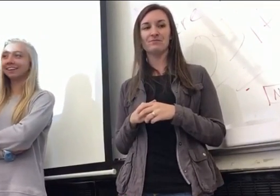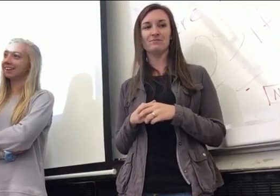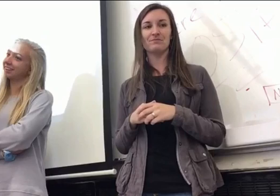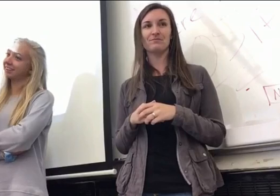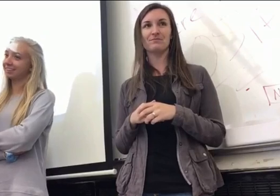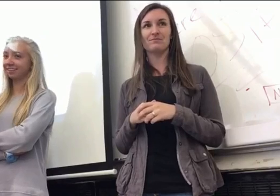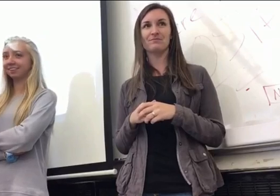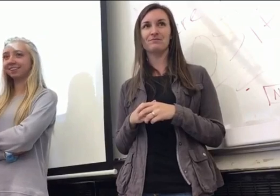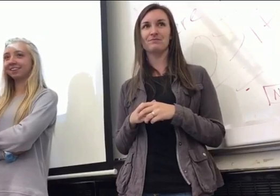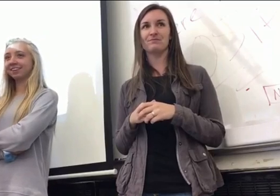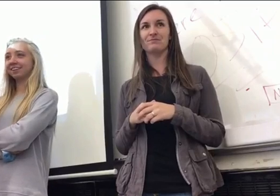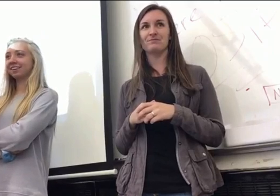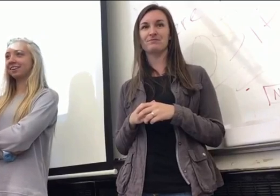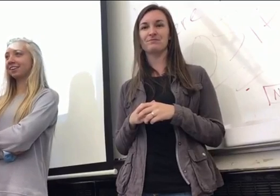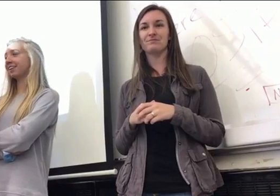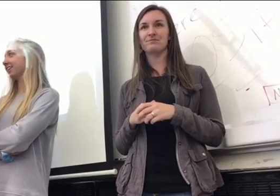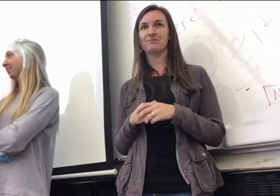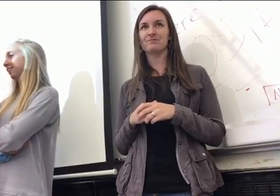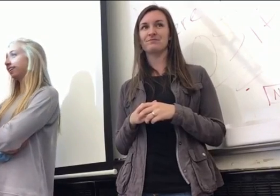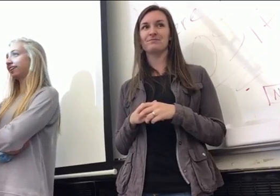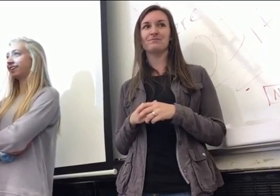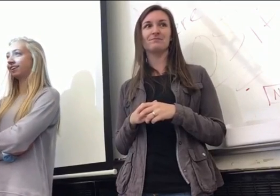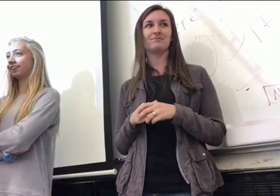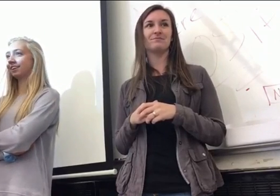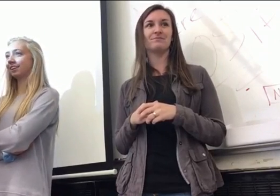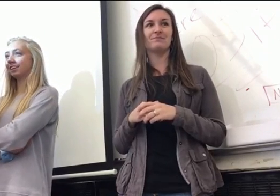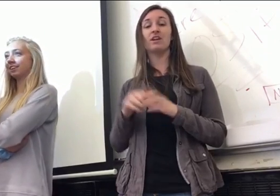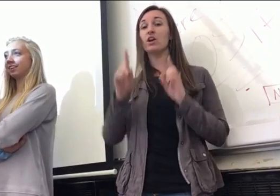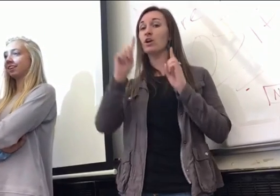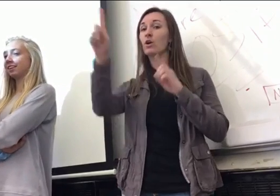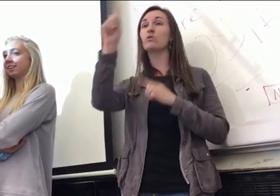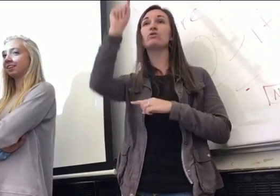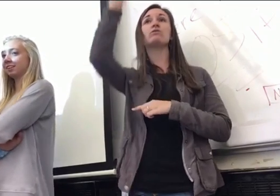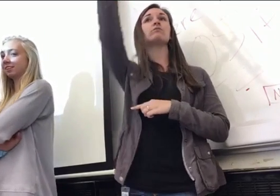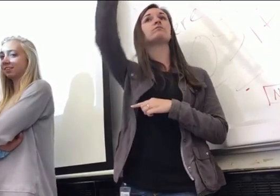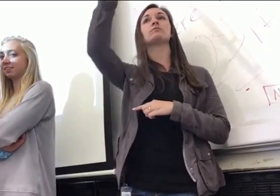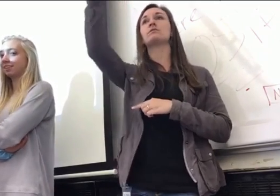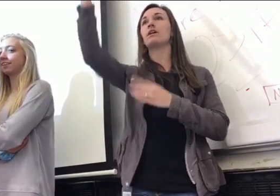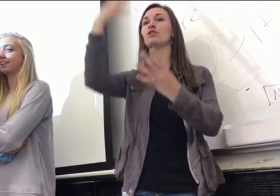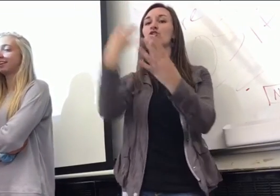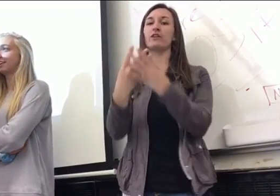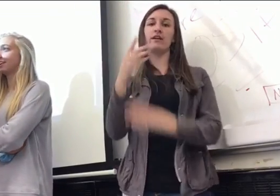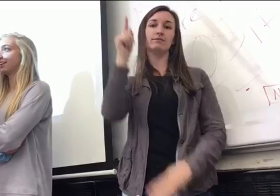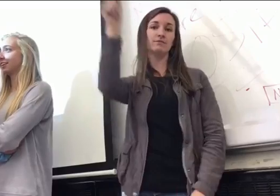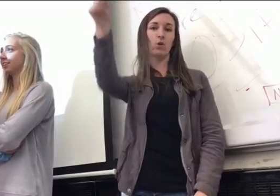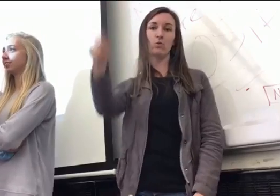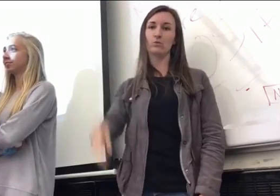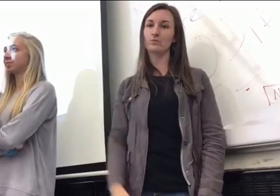Go to other person jail.